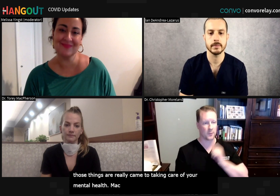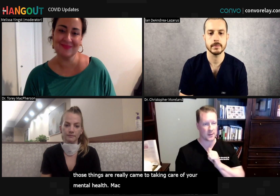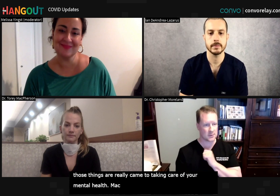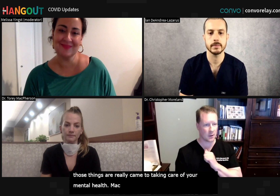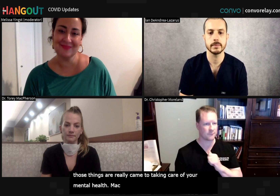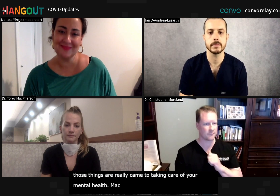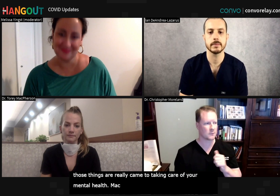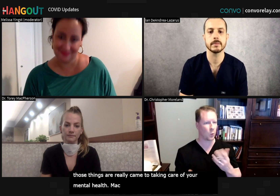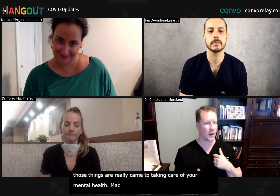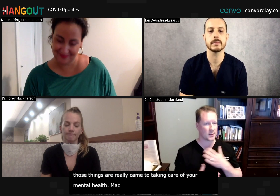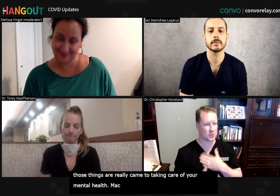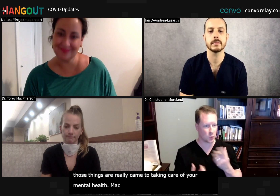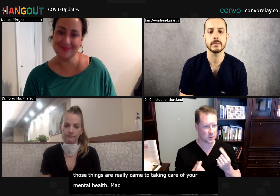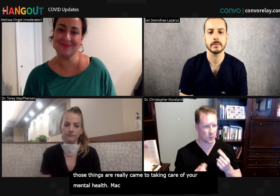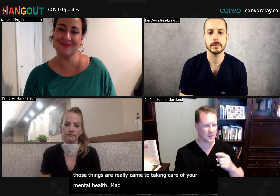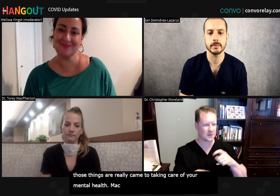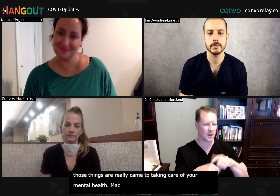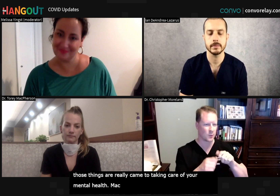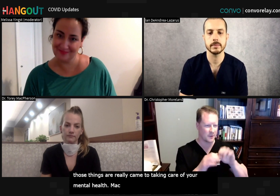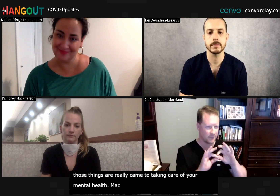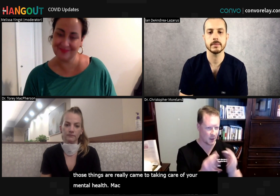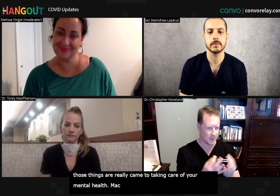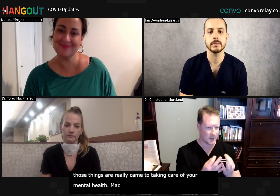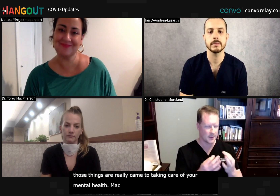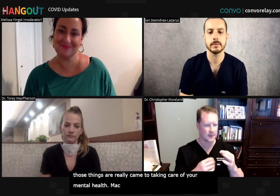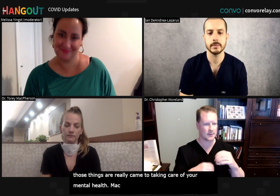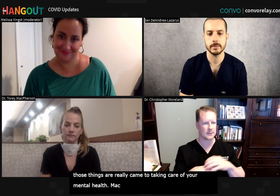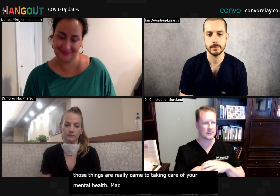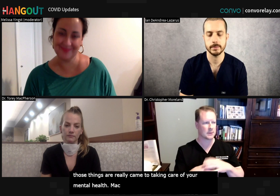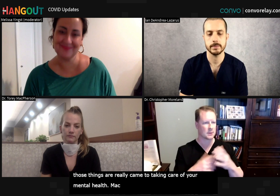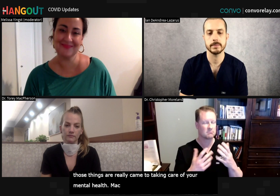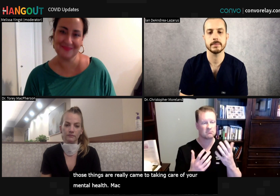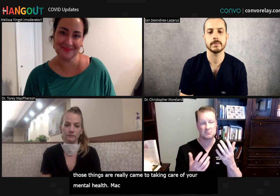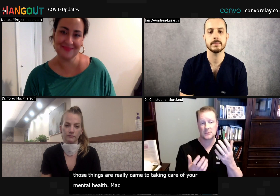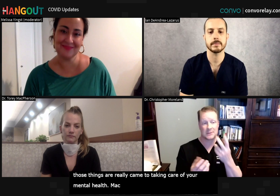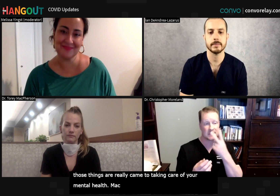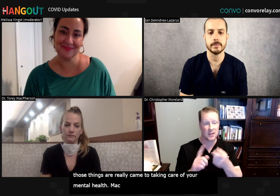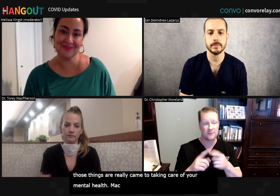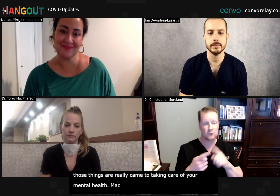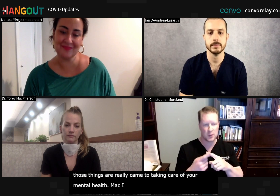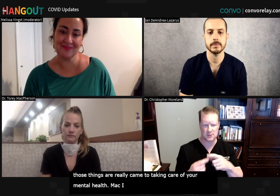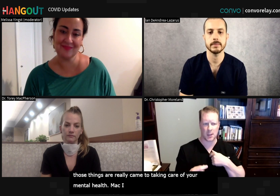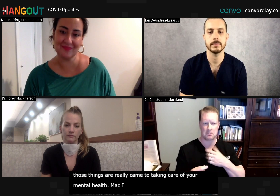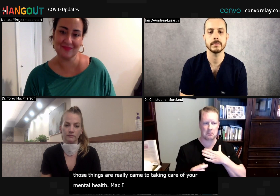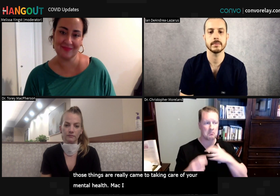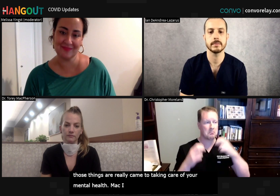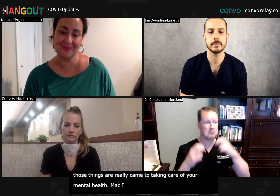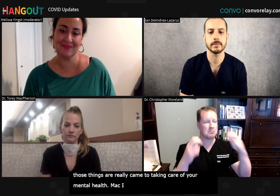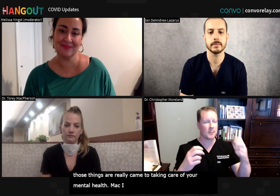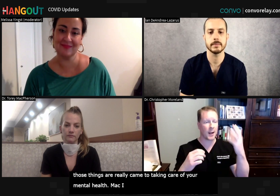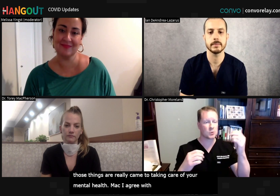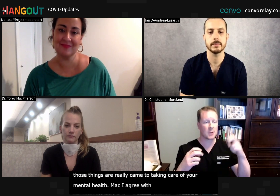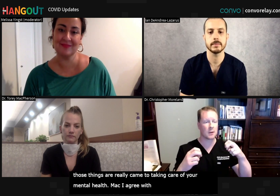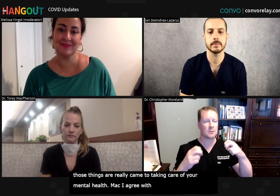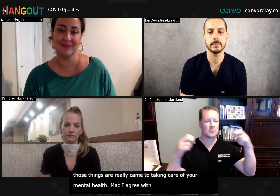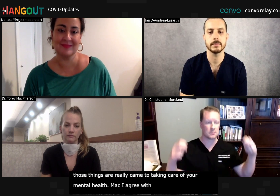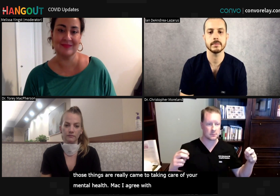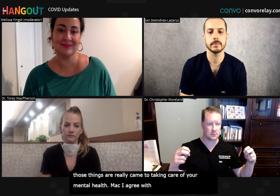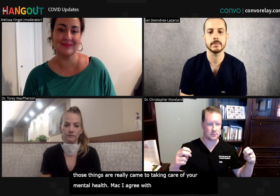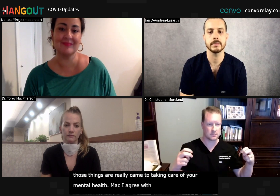with what Torey said. I take time for myself, some things I enjoy doing, like spending time with my family. I do make time to see my friends. We sit